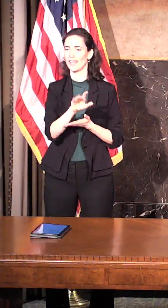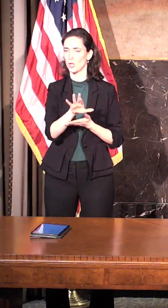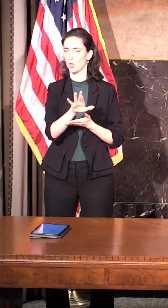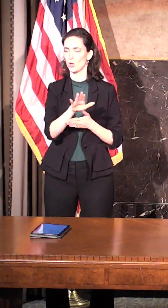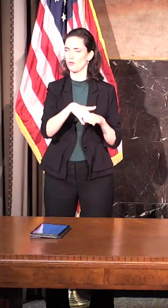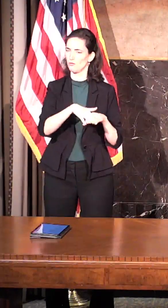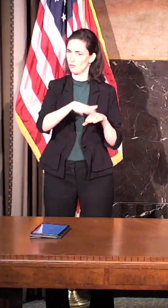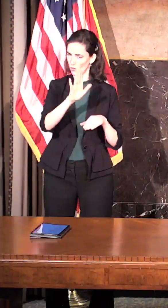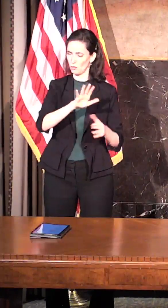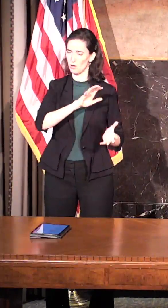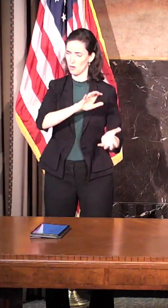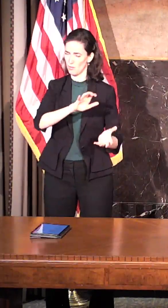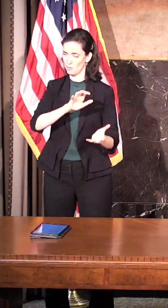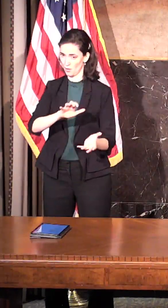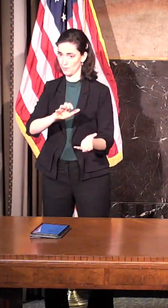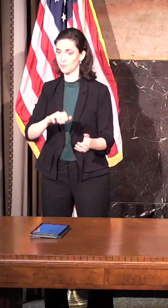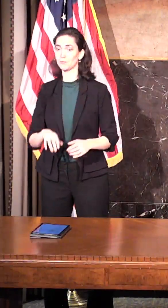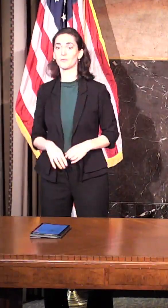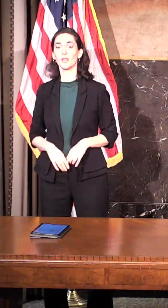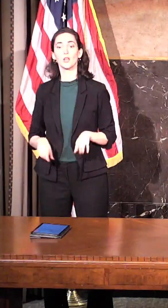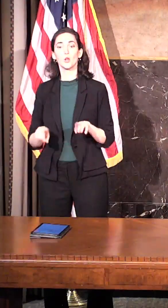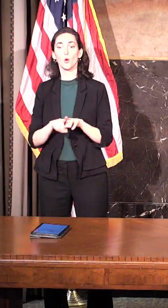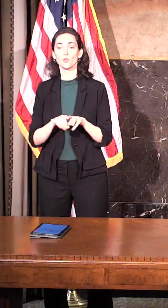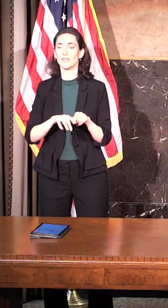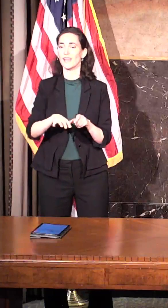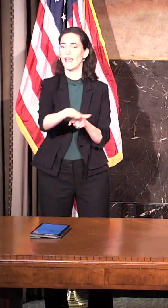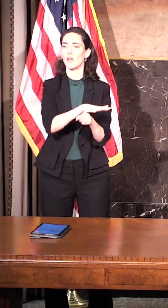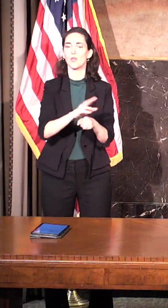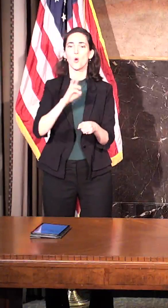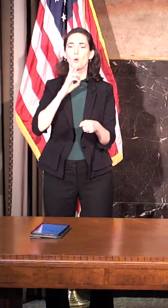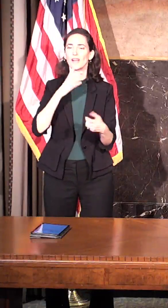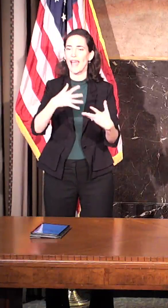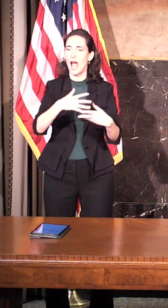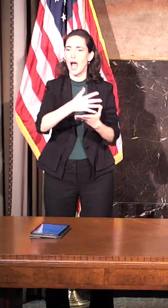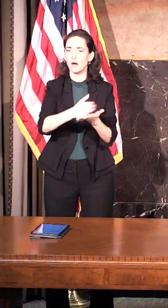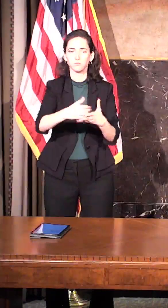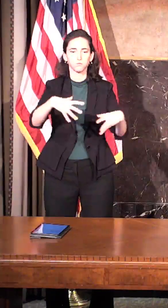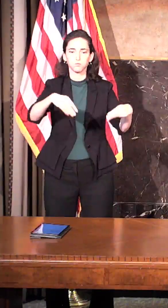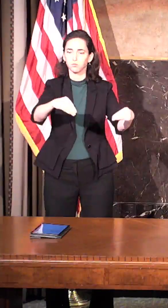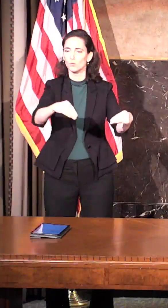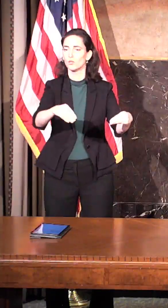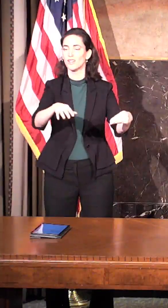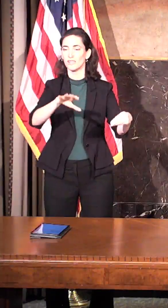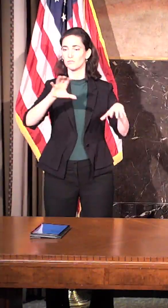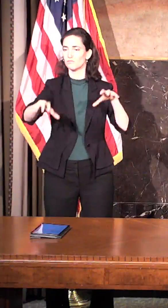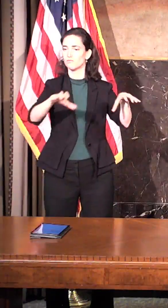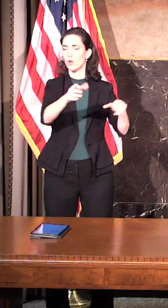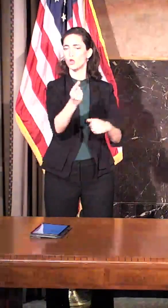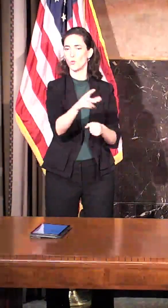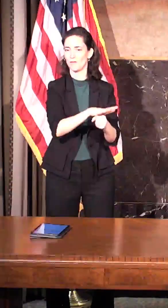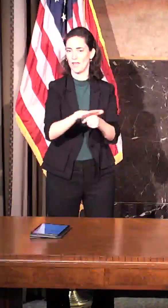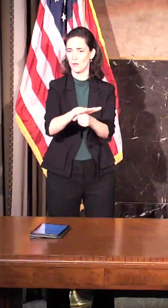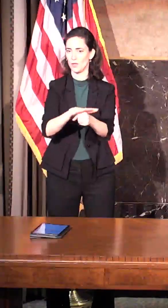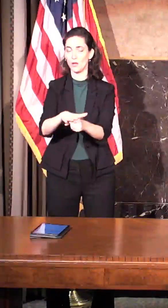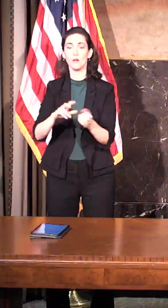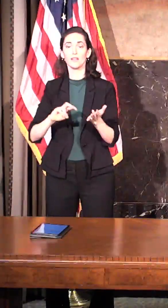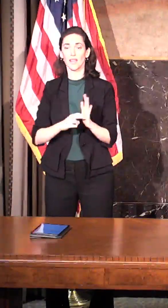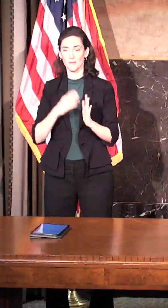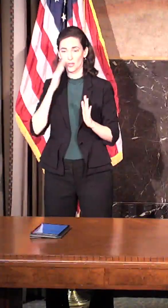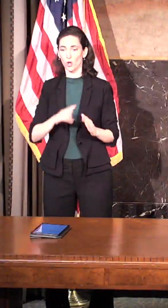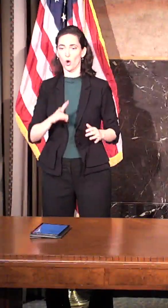We currently have 12 weather-related water outages. These are water systems that are out that are affecting